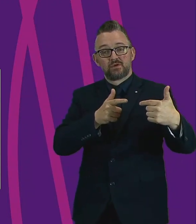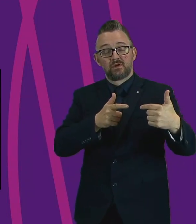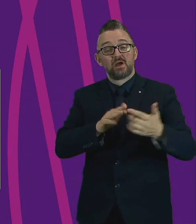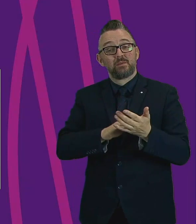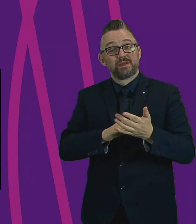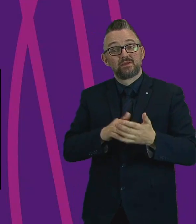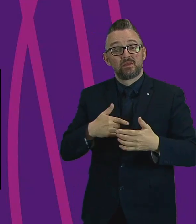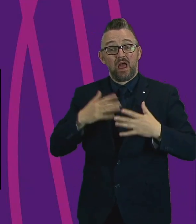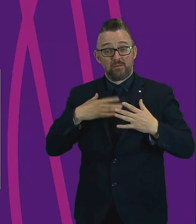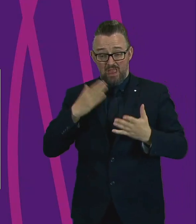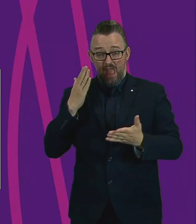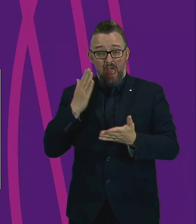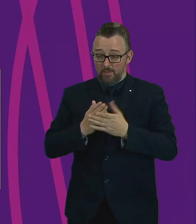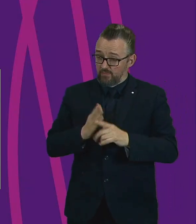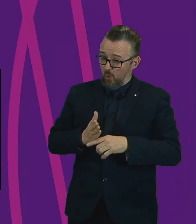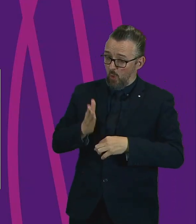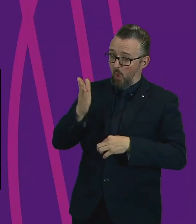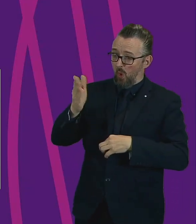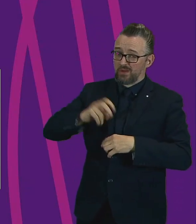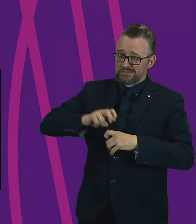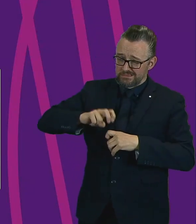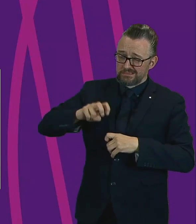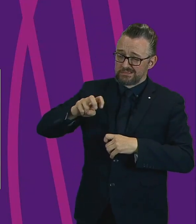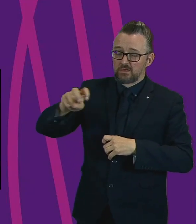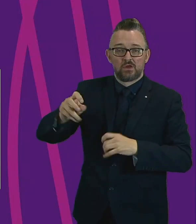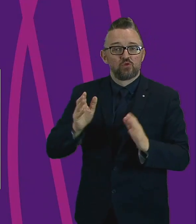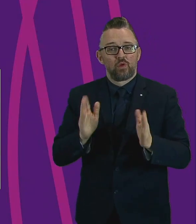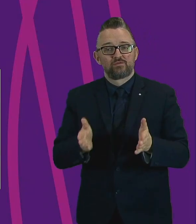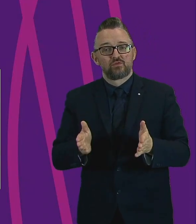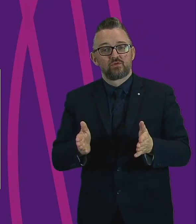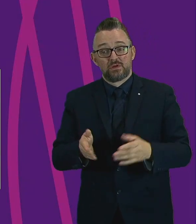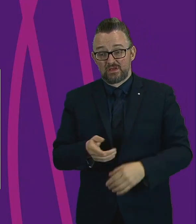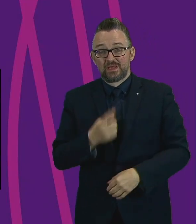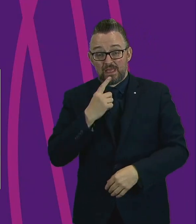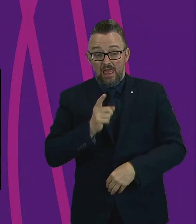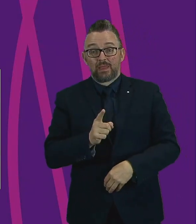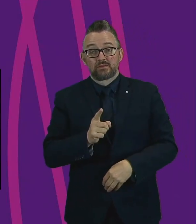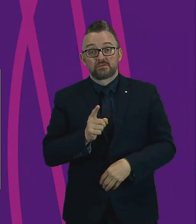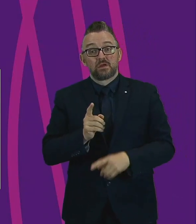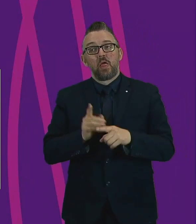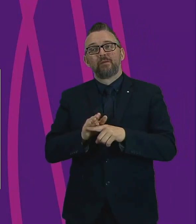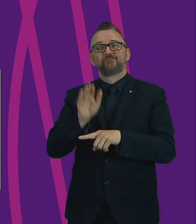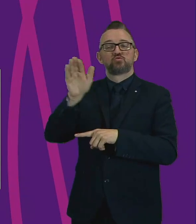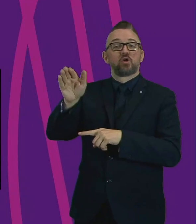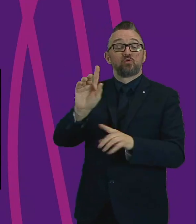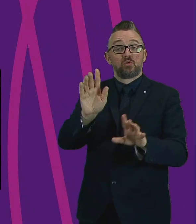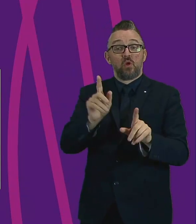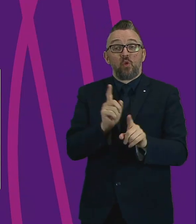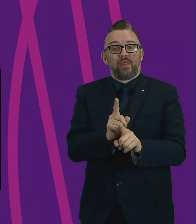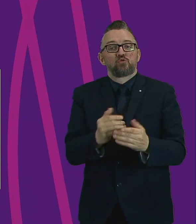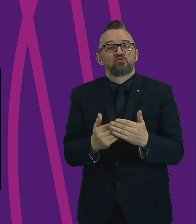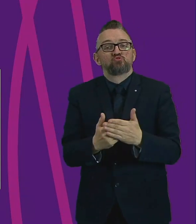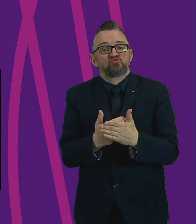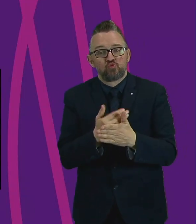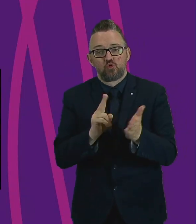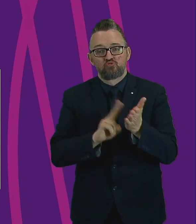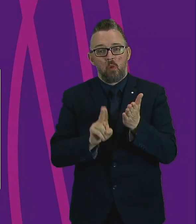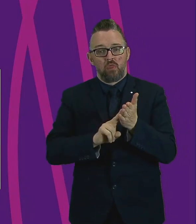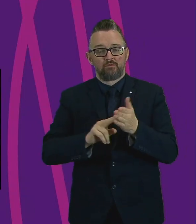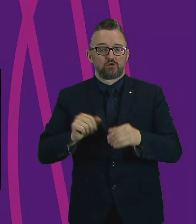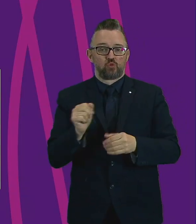for physical attendance for appointments. This is the future, or should I say, this is the new normal for the Scottish